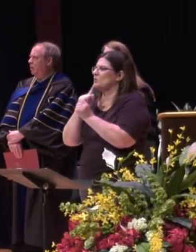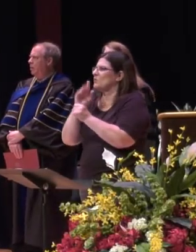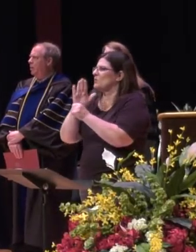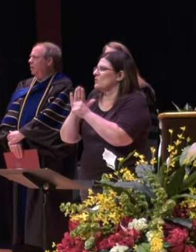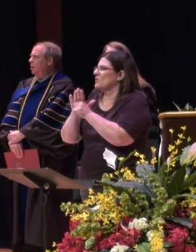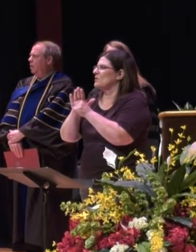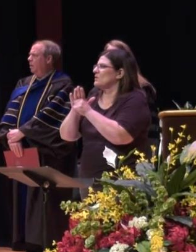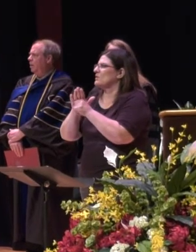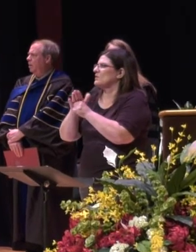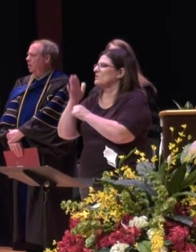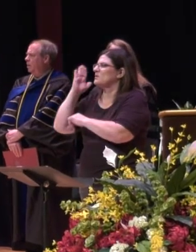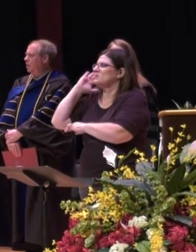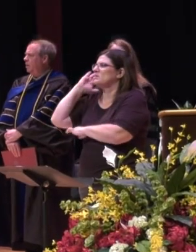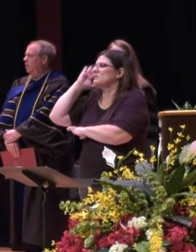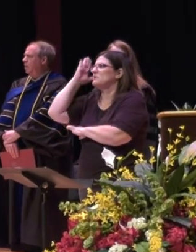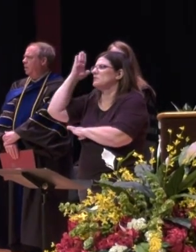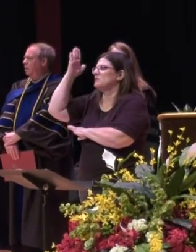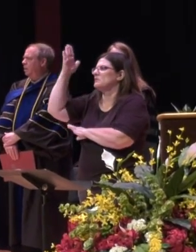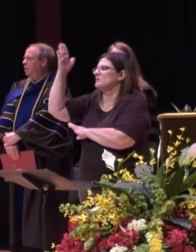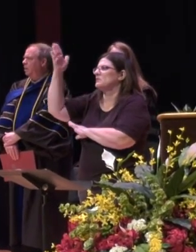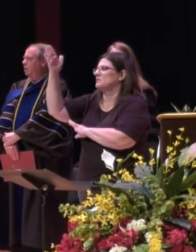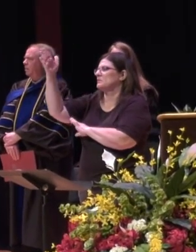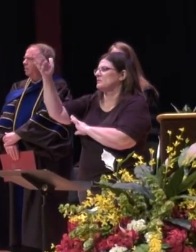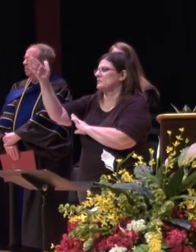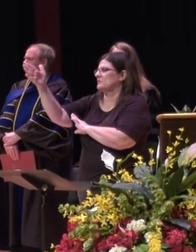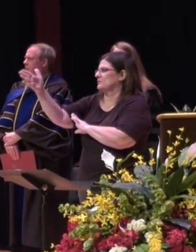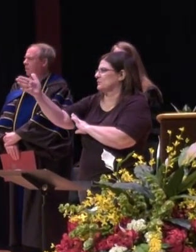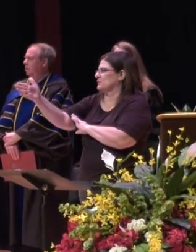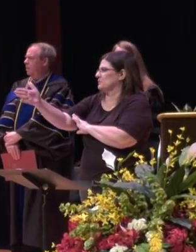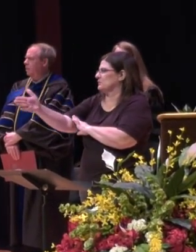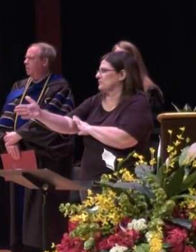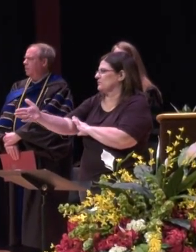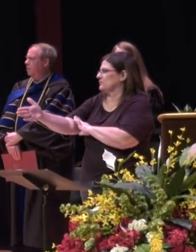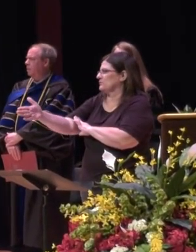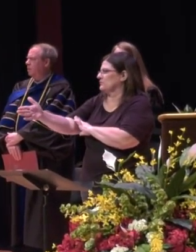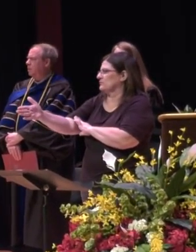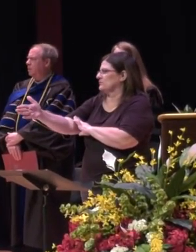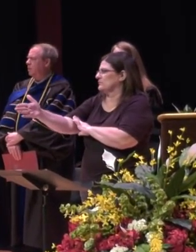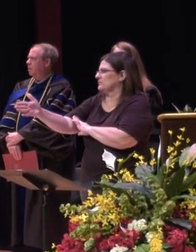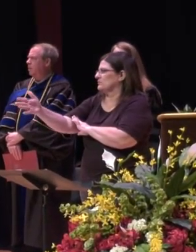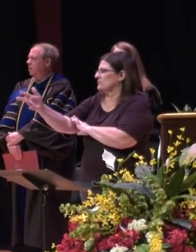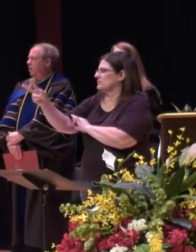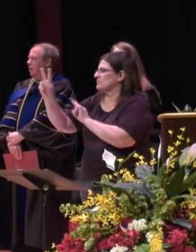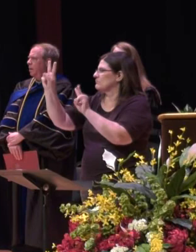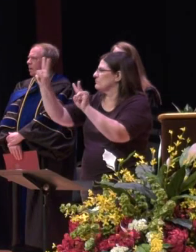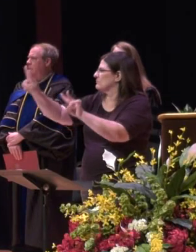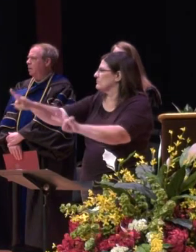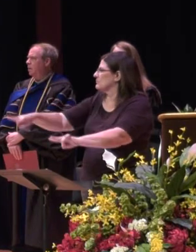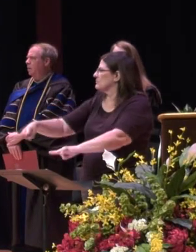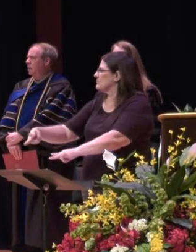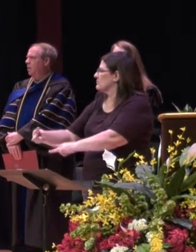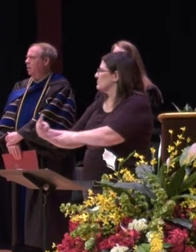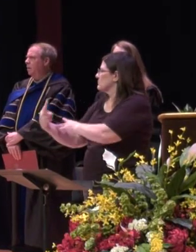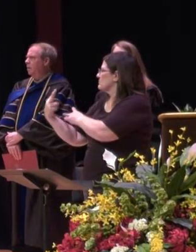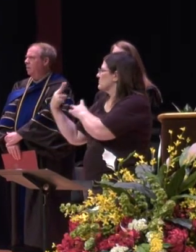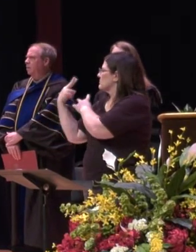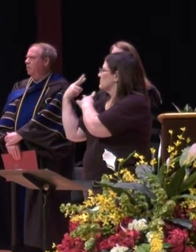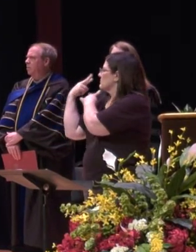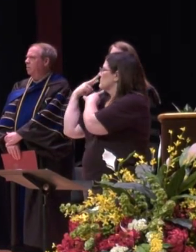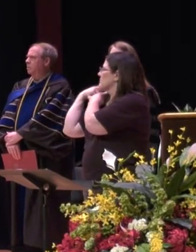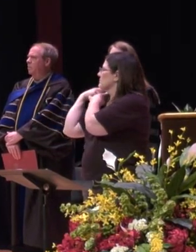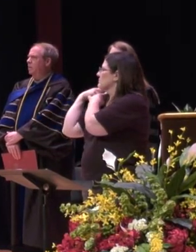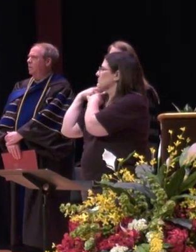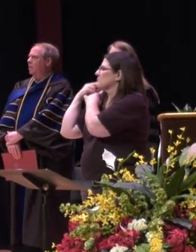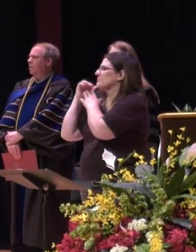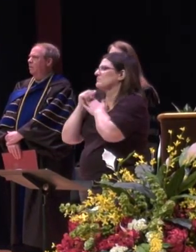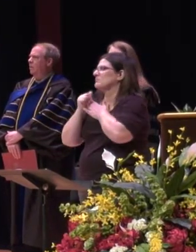the promise of the future and the